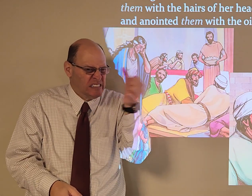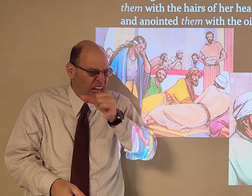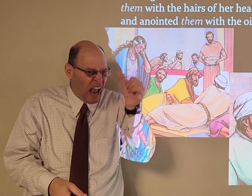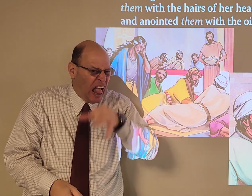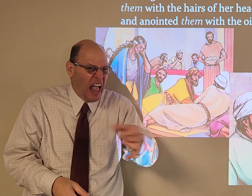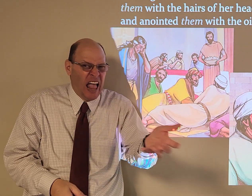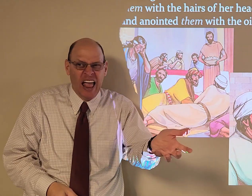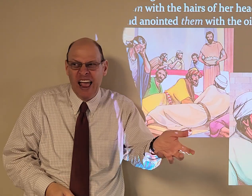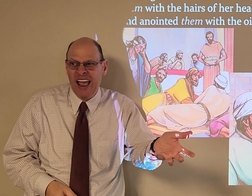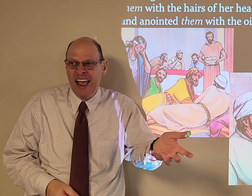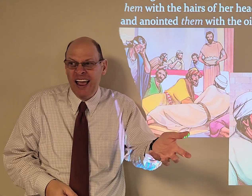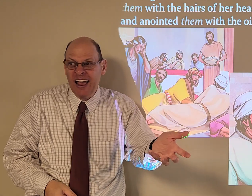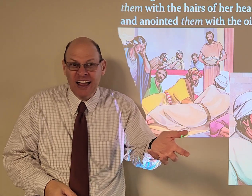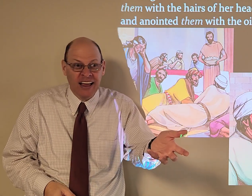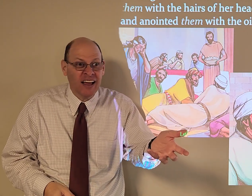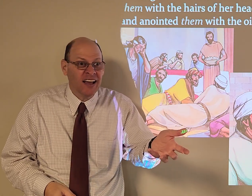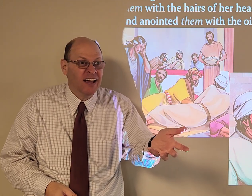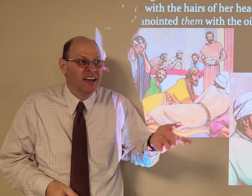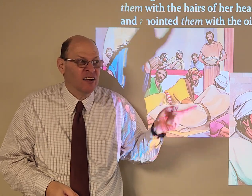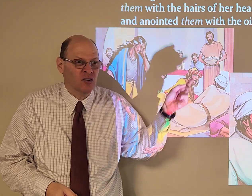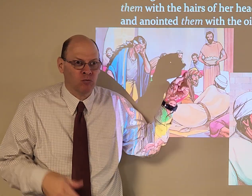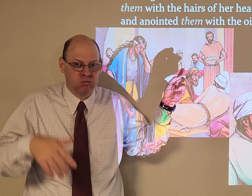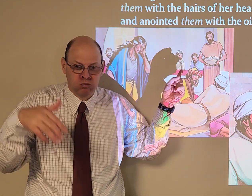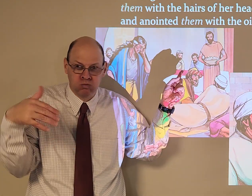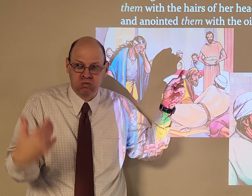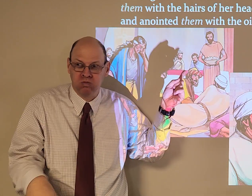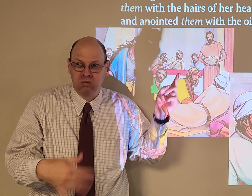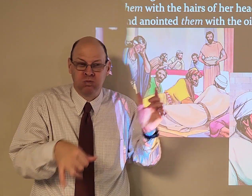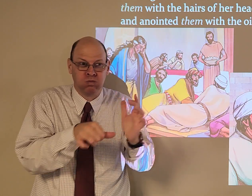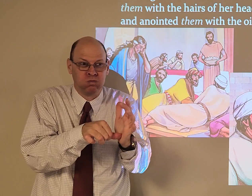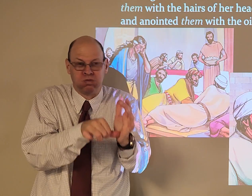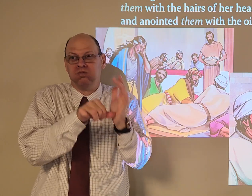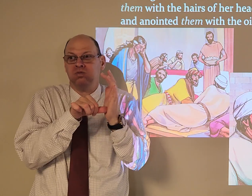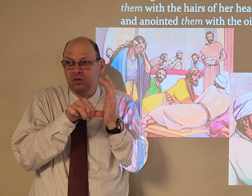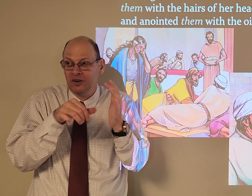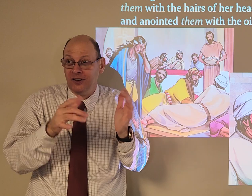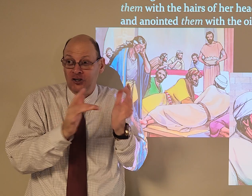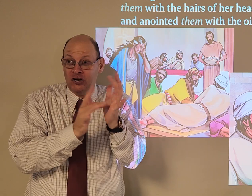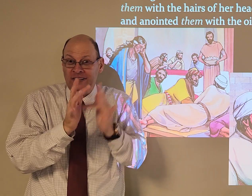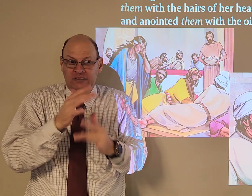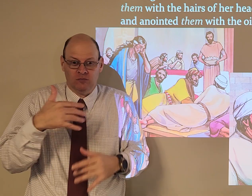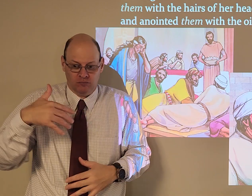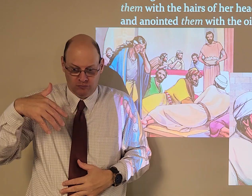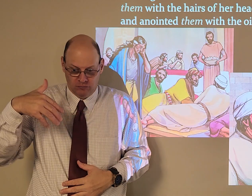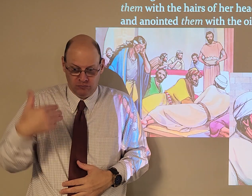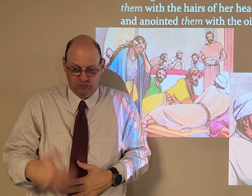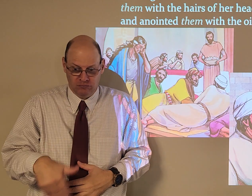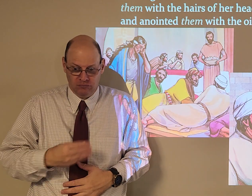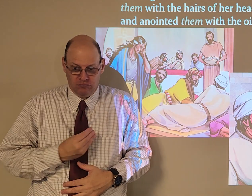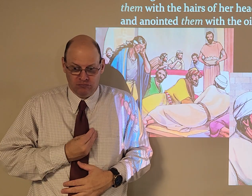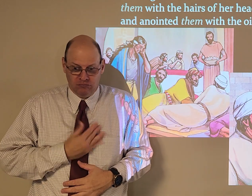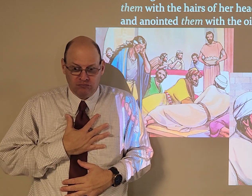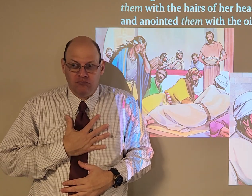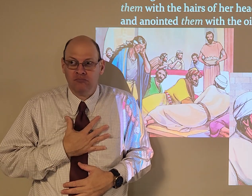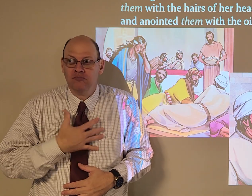And she dried his feet with her hair. she kissed and anointed his feet.